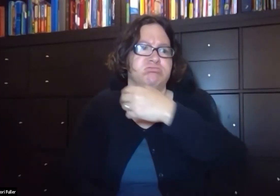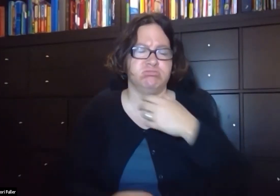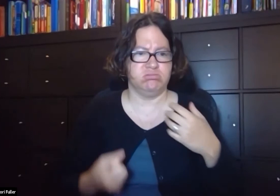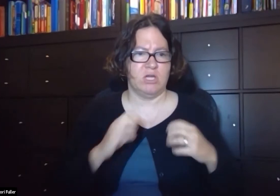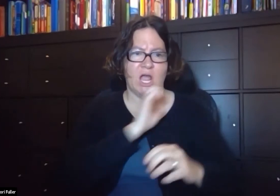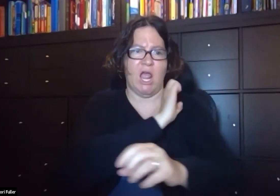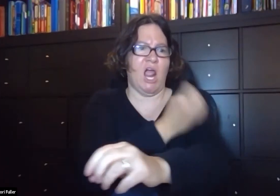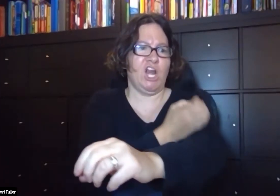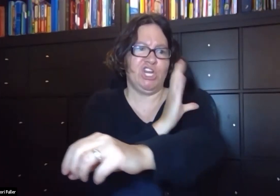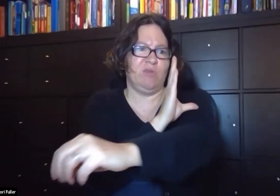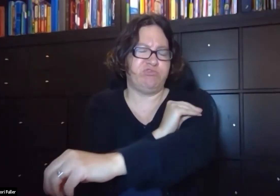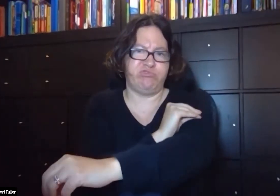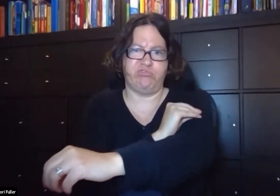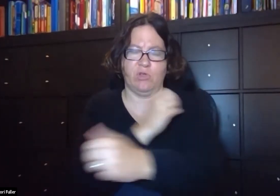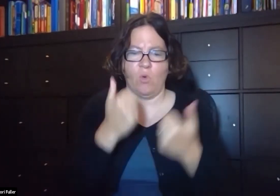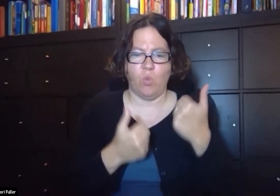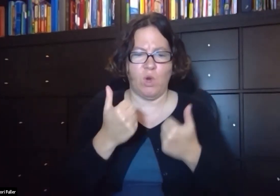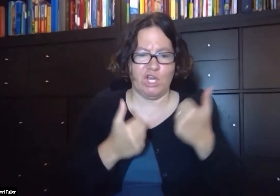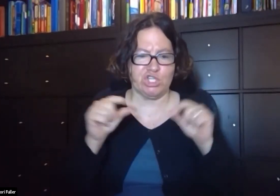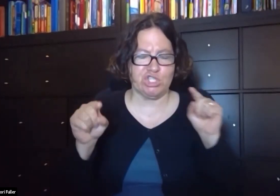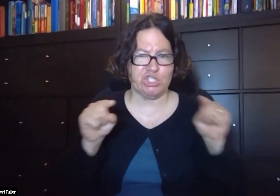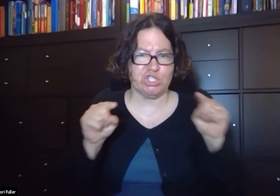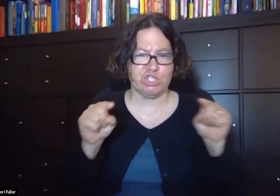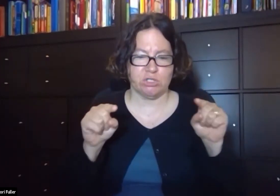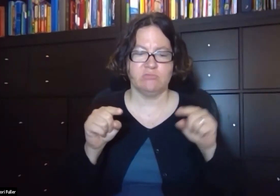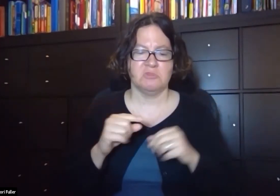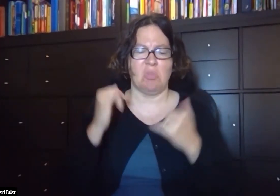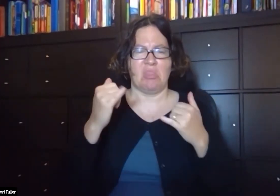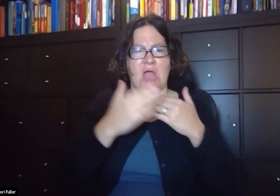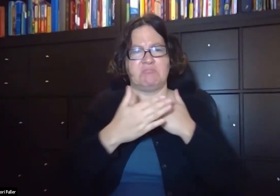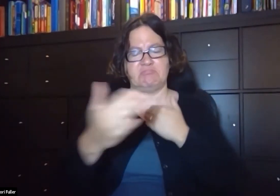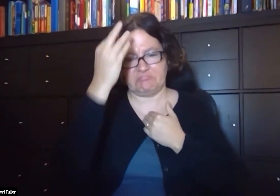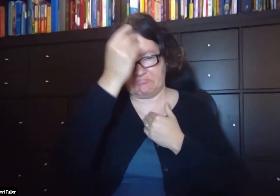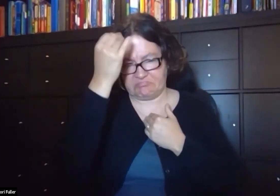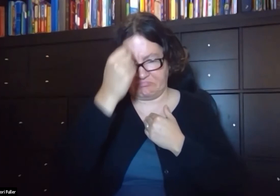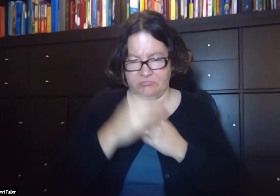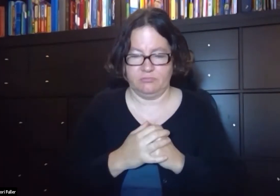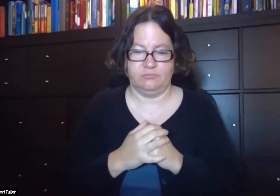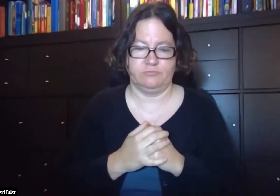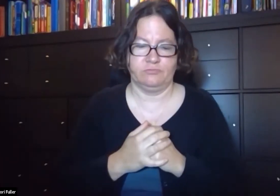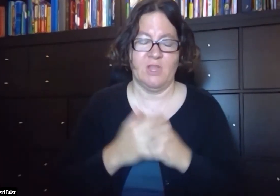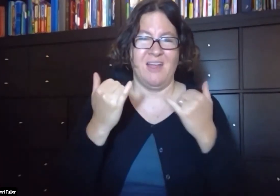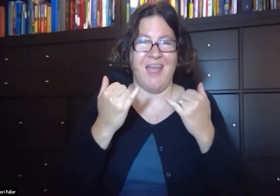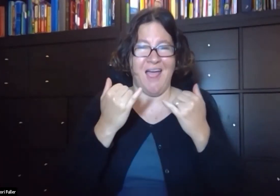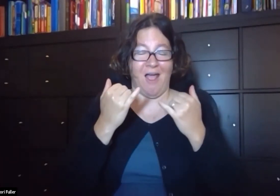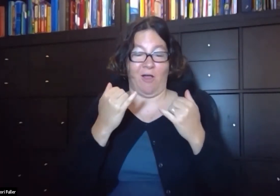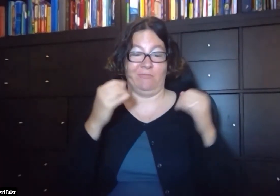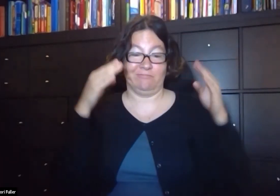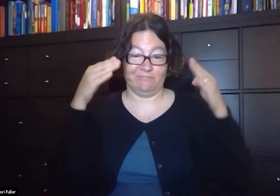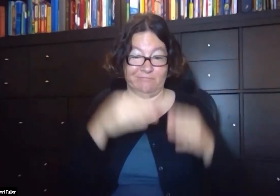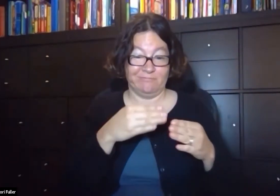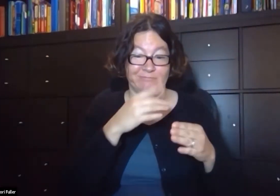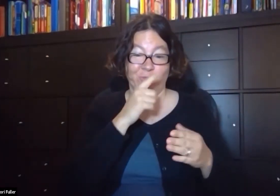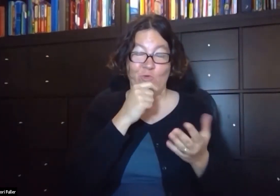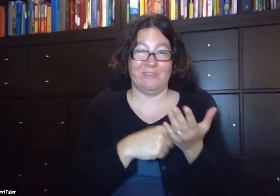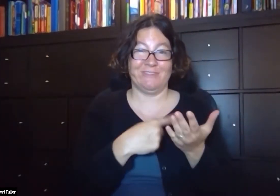or does it deplete us? Does it deplete our energy? And so that's what I would like for